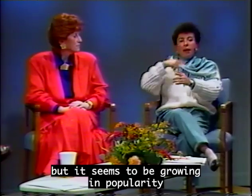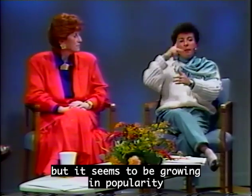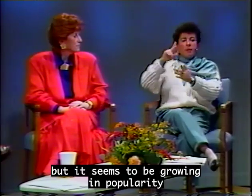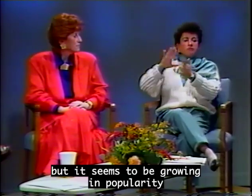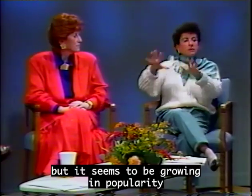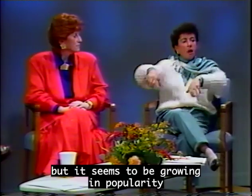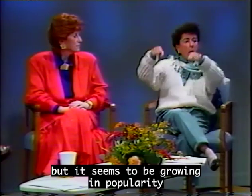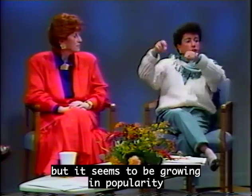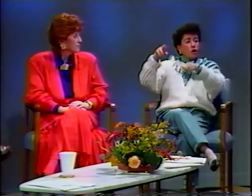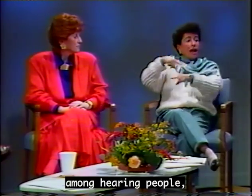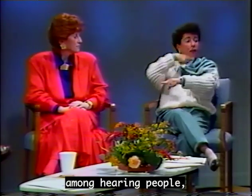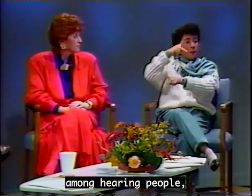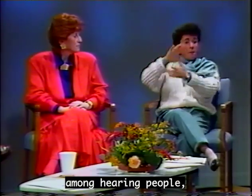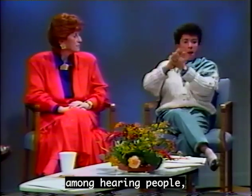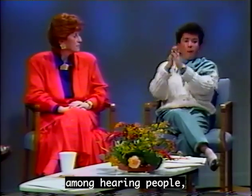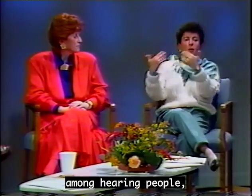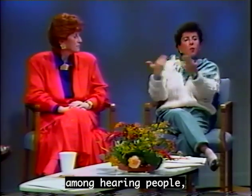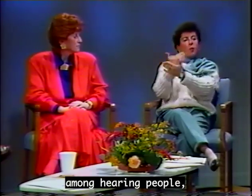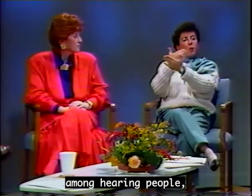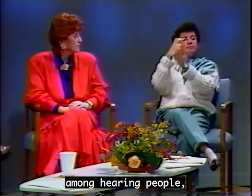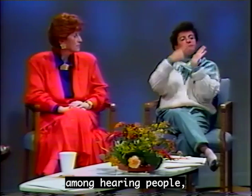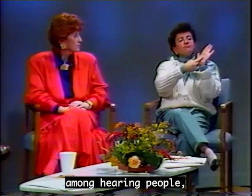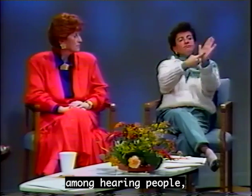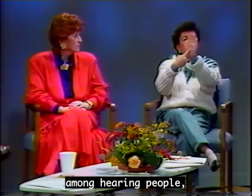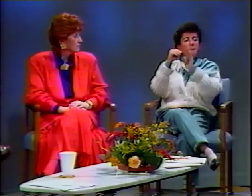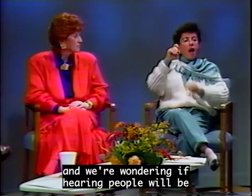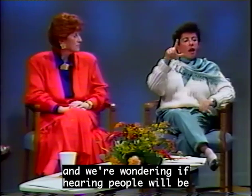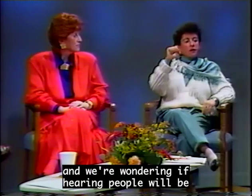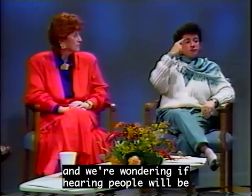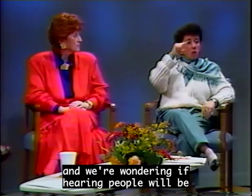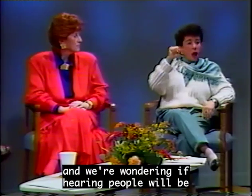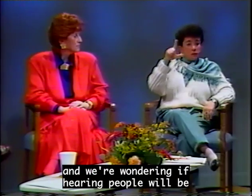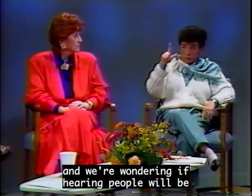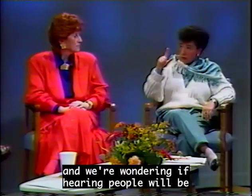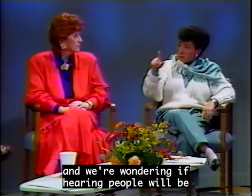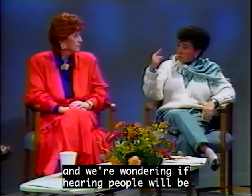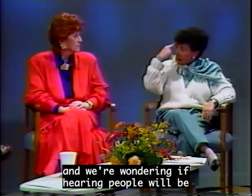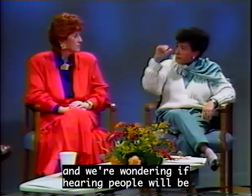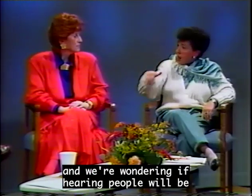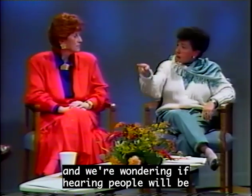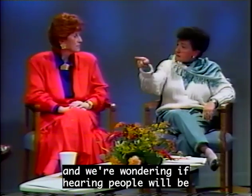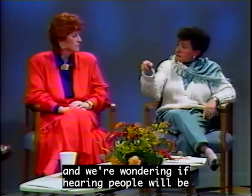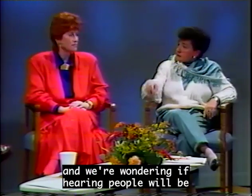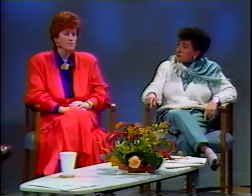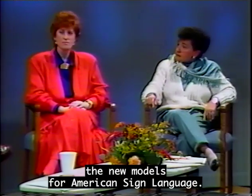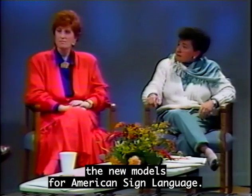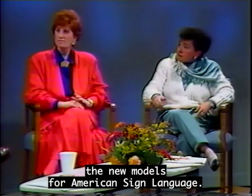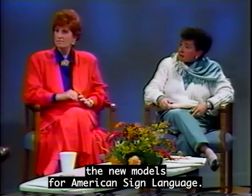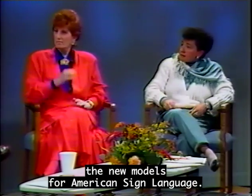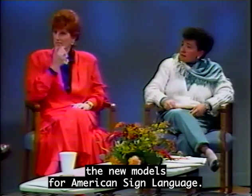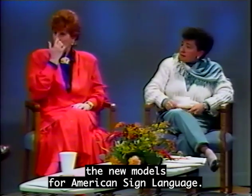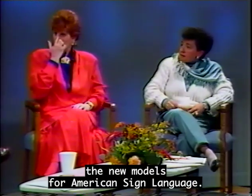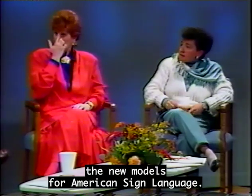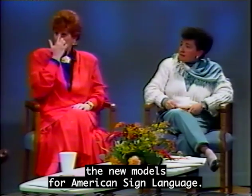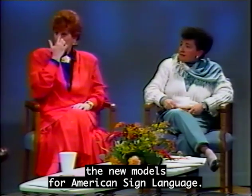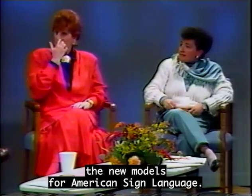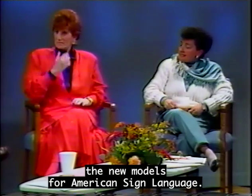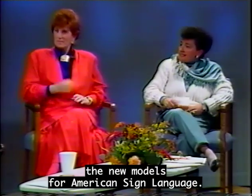growing in popularity among hearing people. And we're wondering if hearing people will be the new models for American Sign